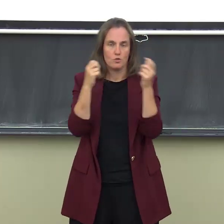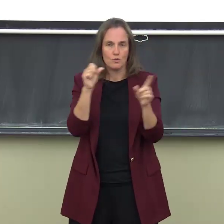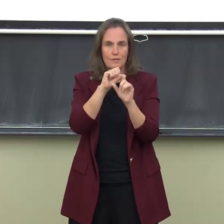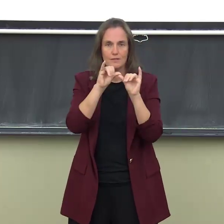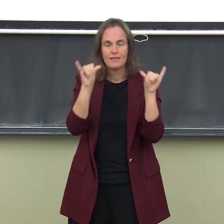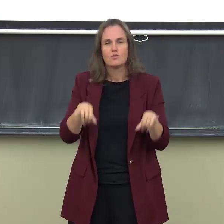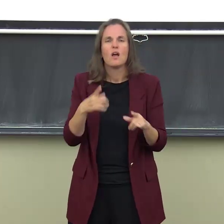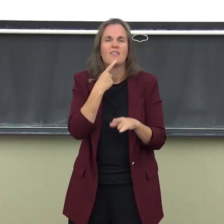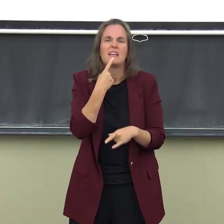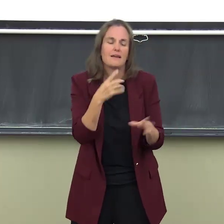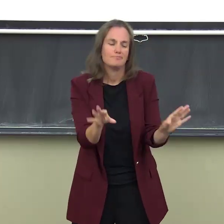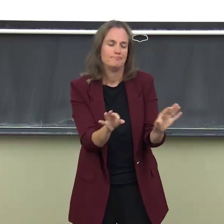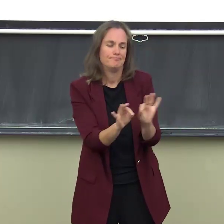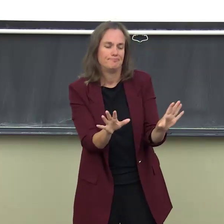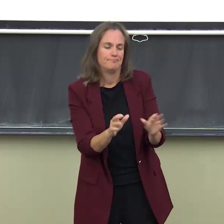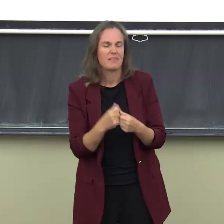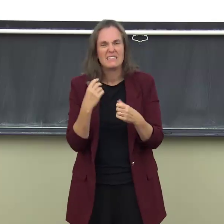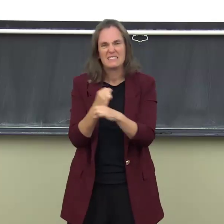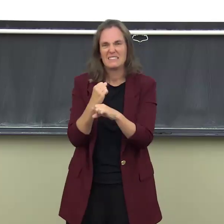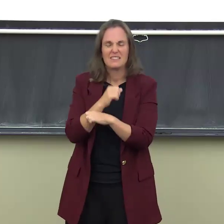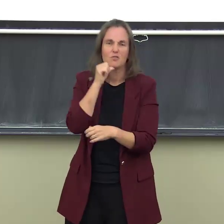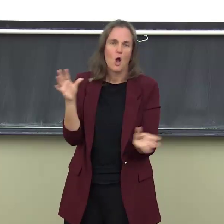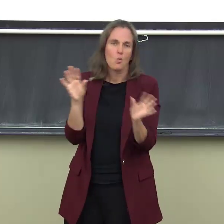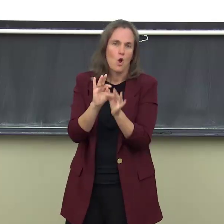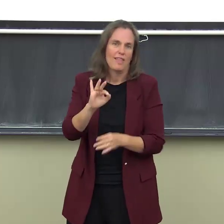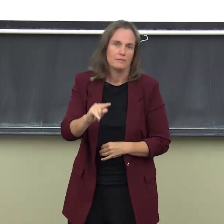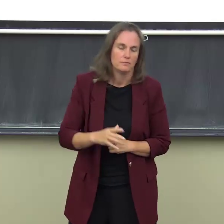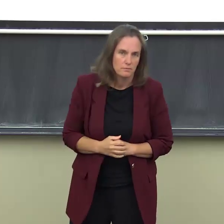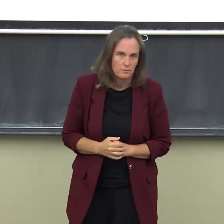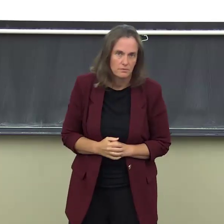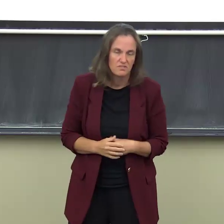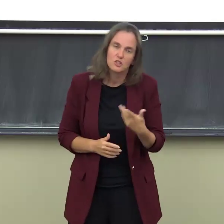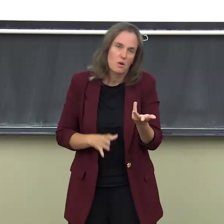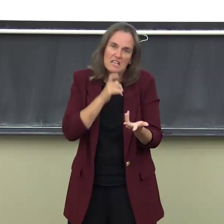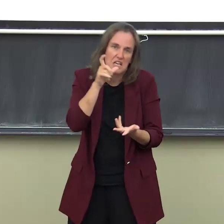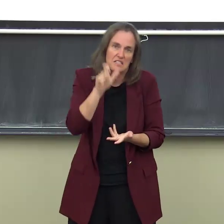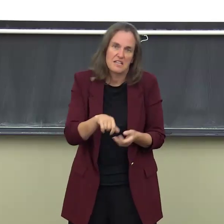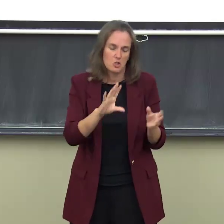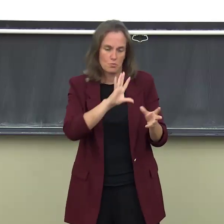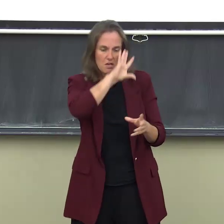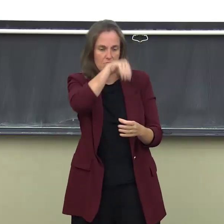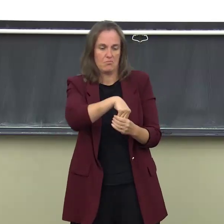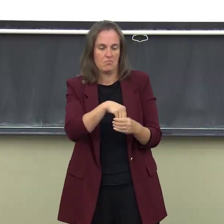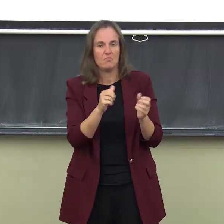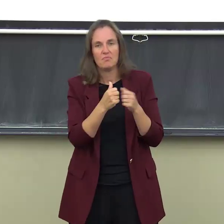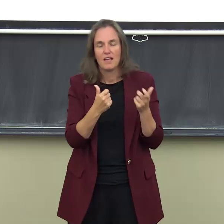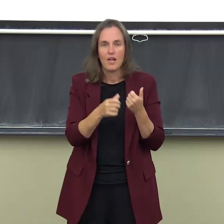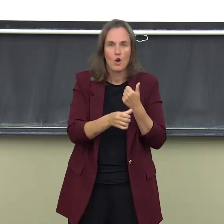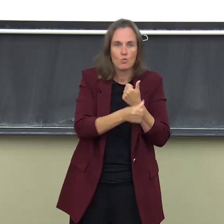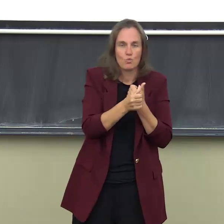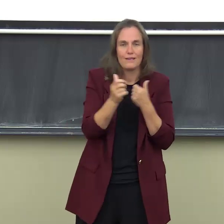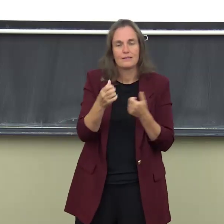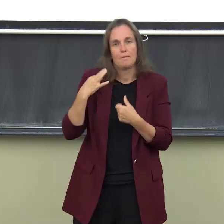just anecdotal, that's statistically insignificant. And so it doesn't need to be taken into account in a risk-benefit